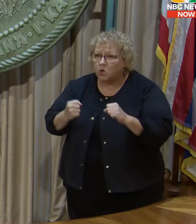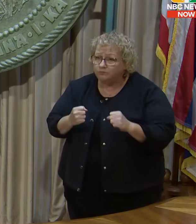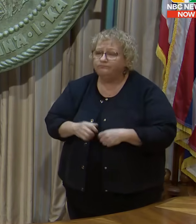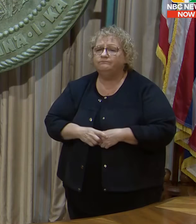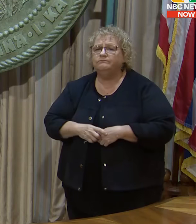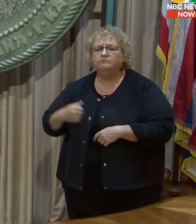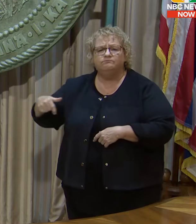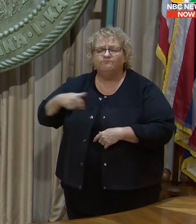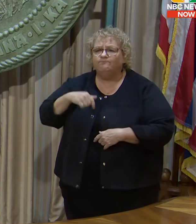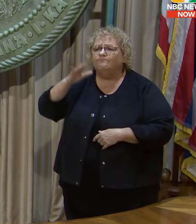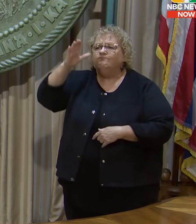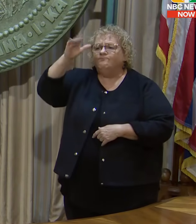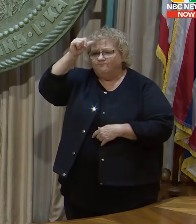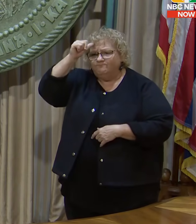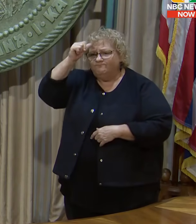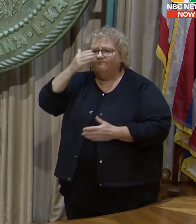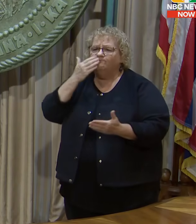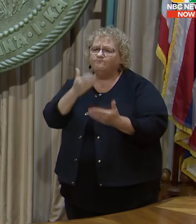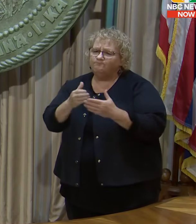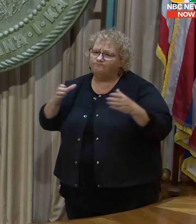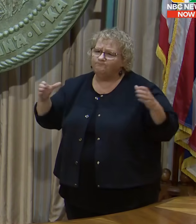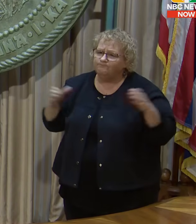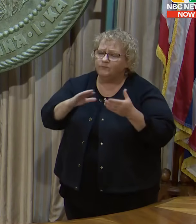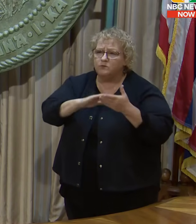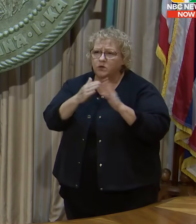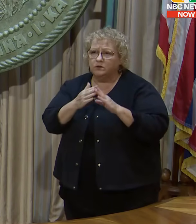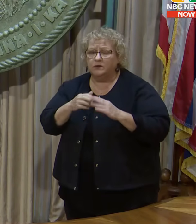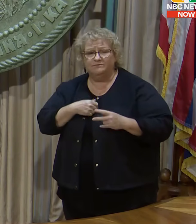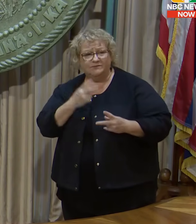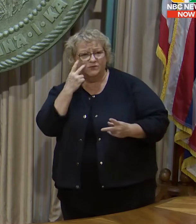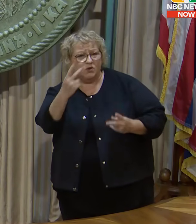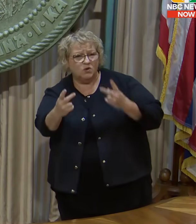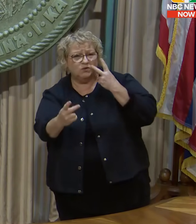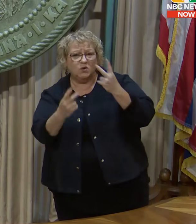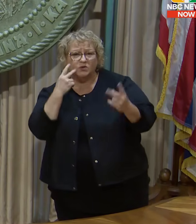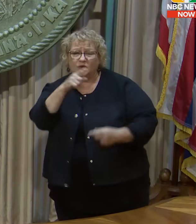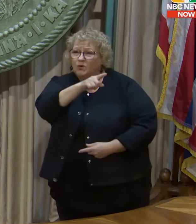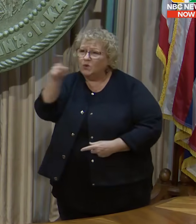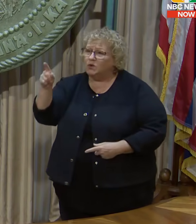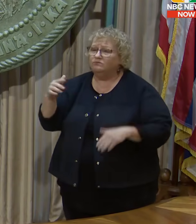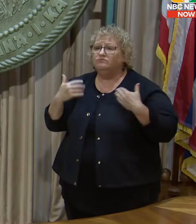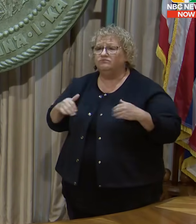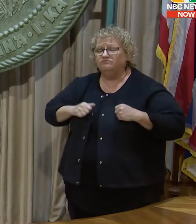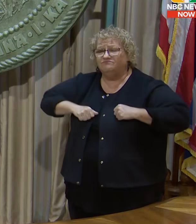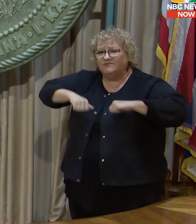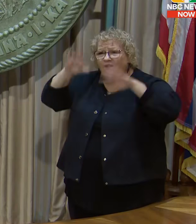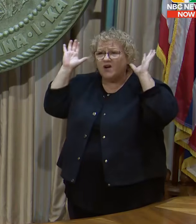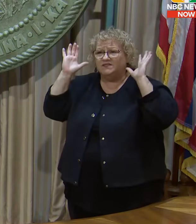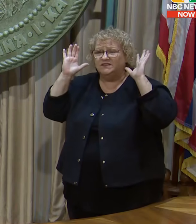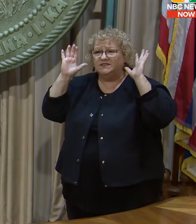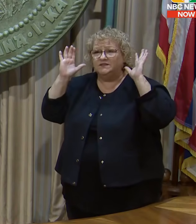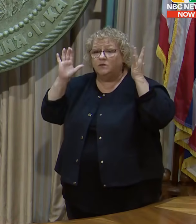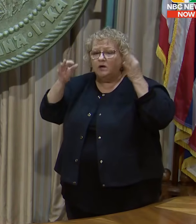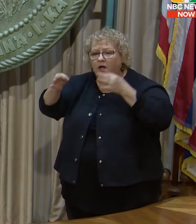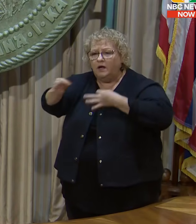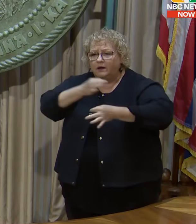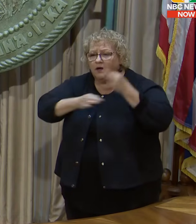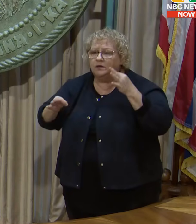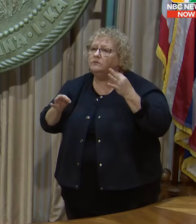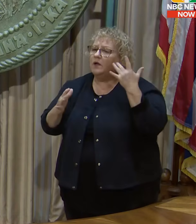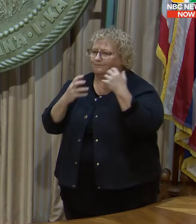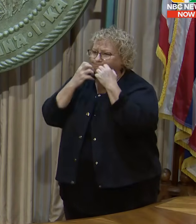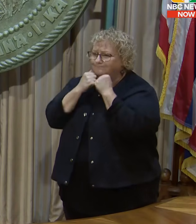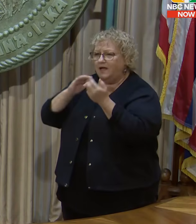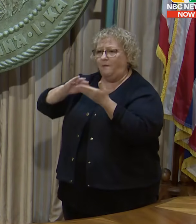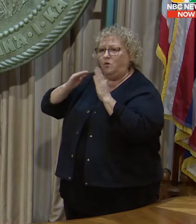persevere. And I have witnessed the sacrifices that many of you are making in our community for the good